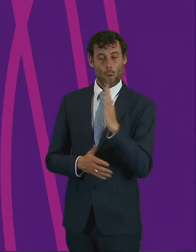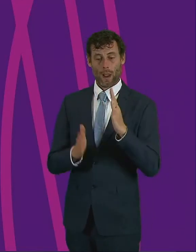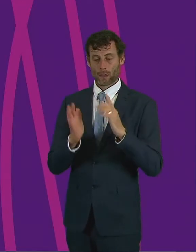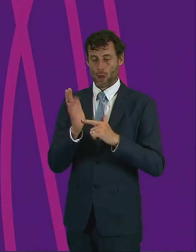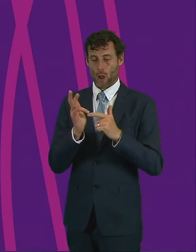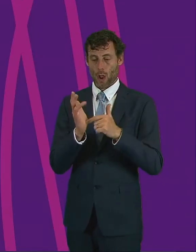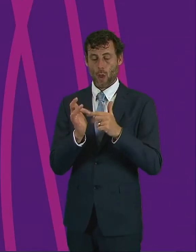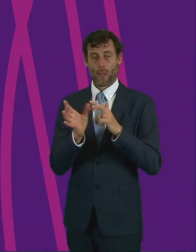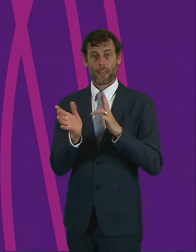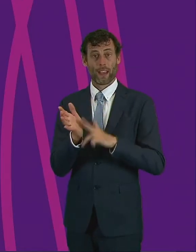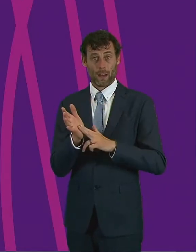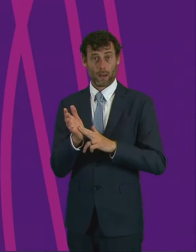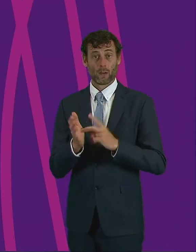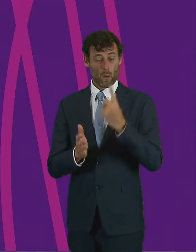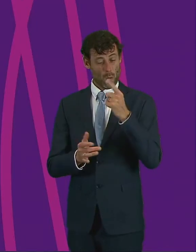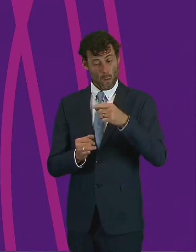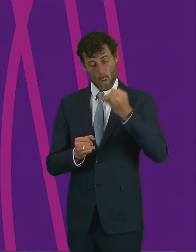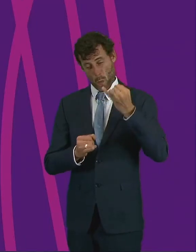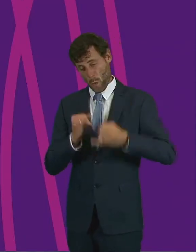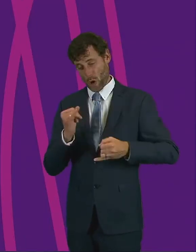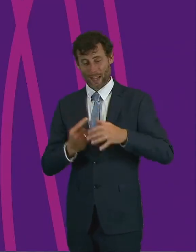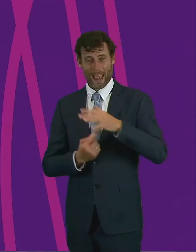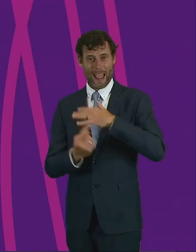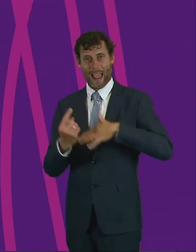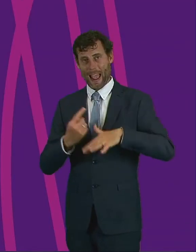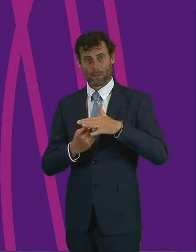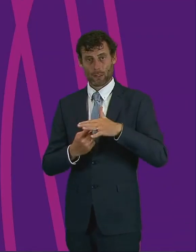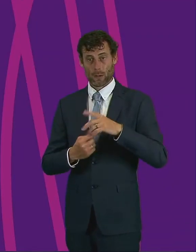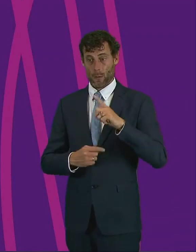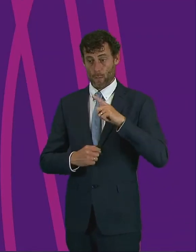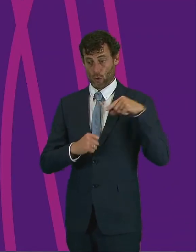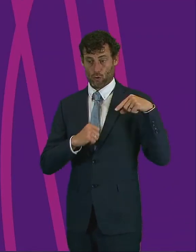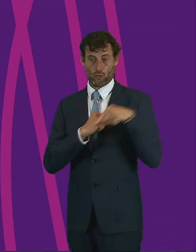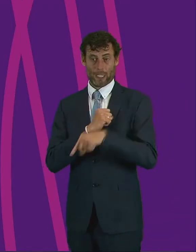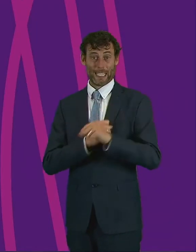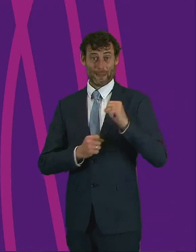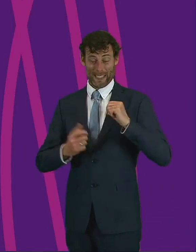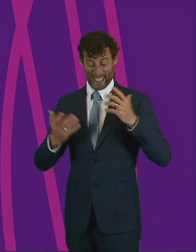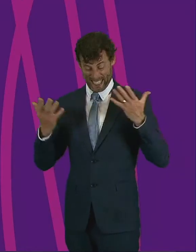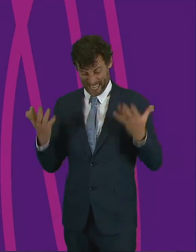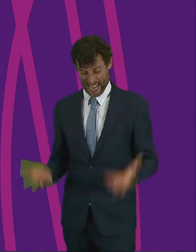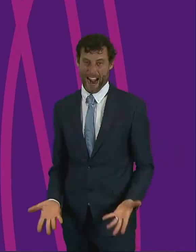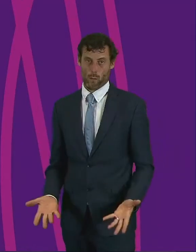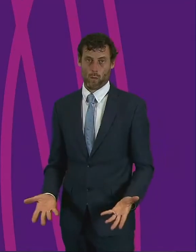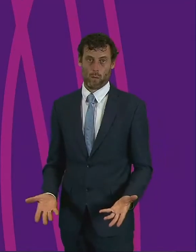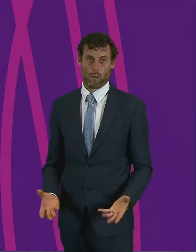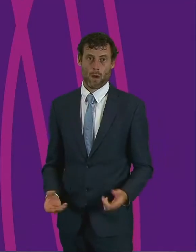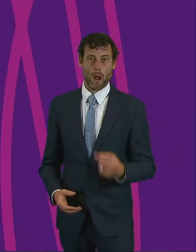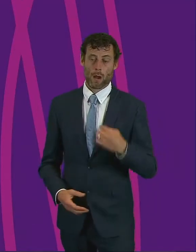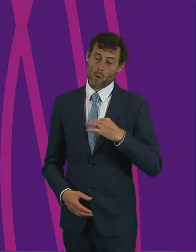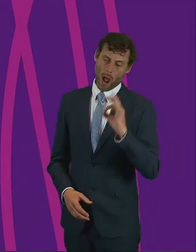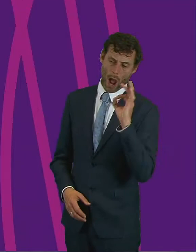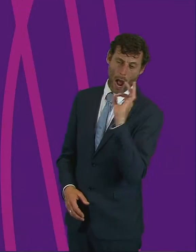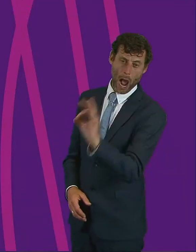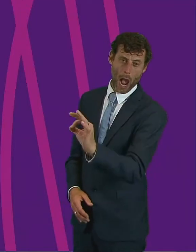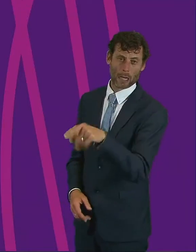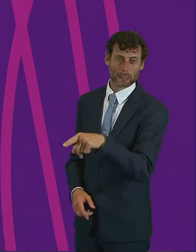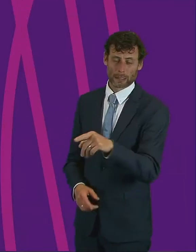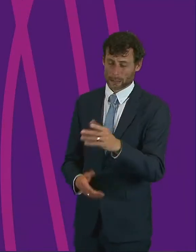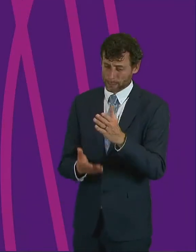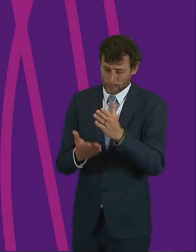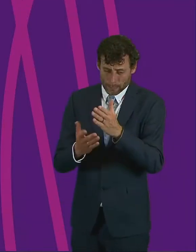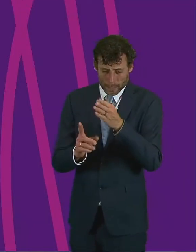worst hit area of the recession that is with us now. So can I ask the Cabinet Secretary a very specific